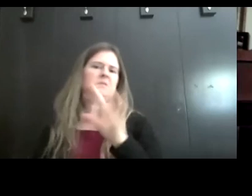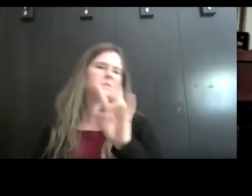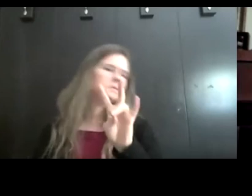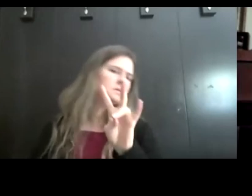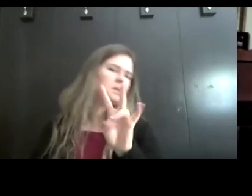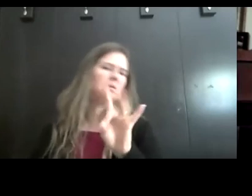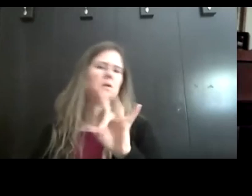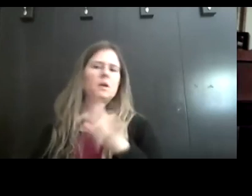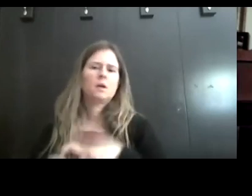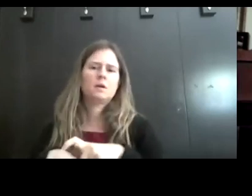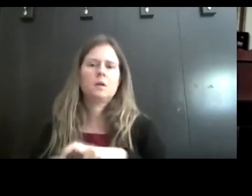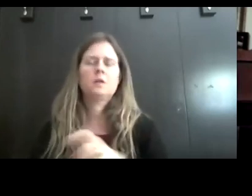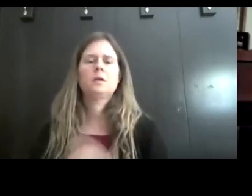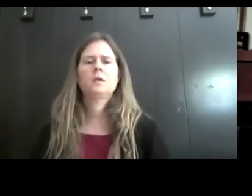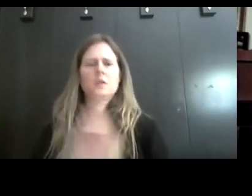The honor is